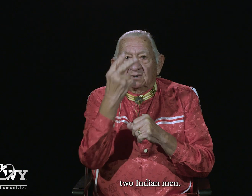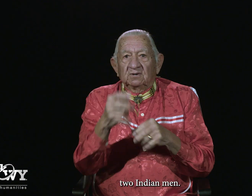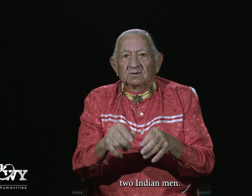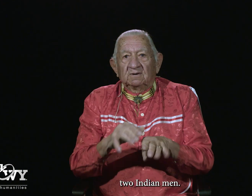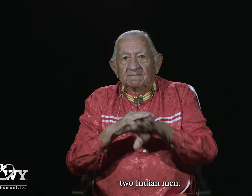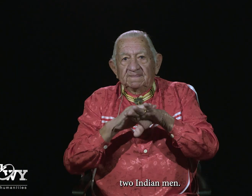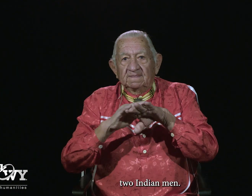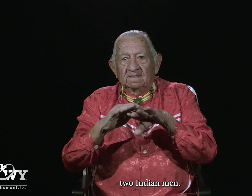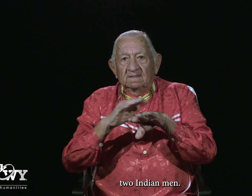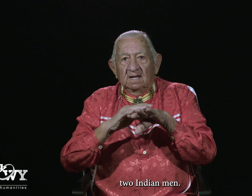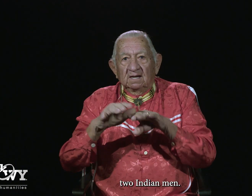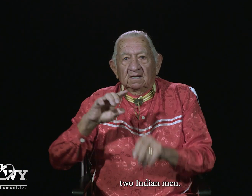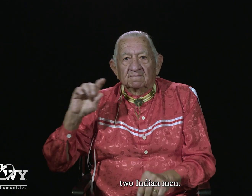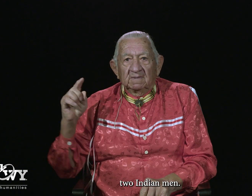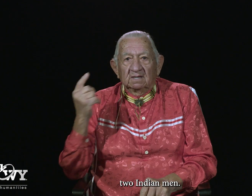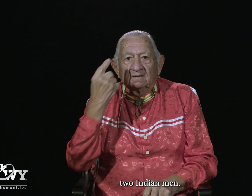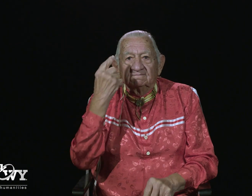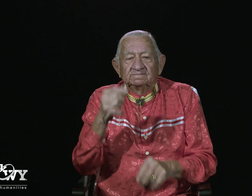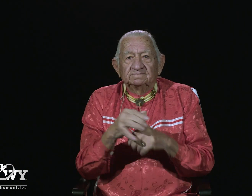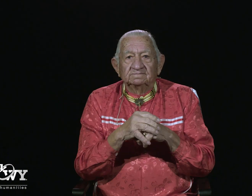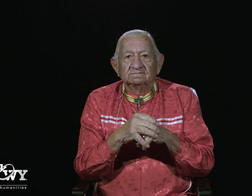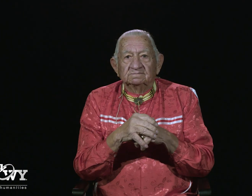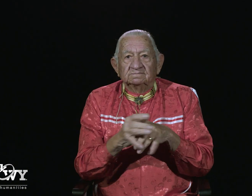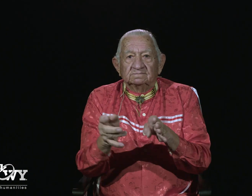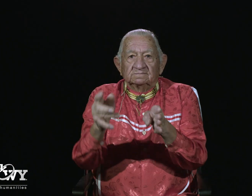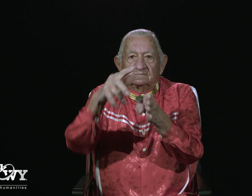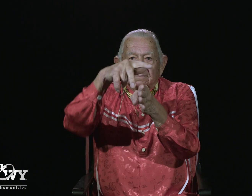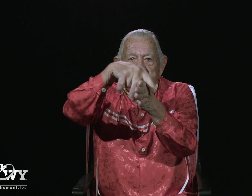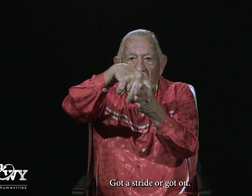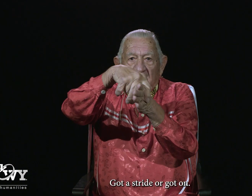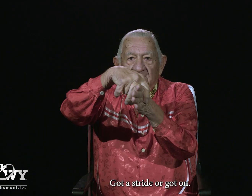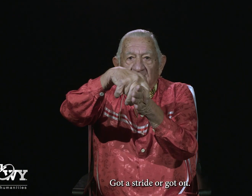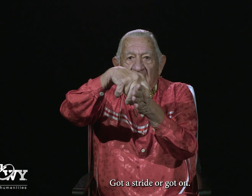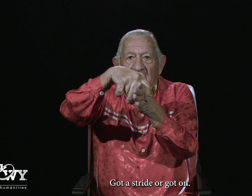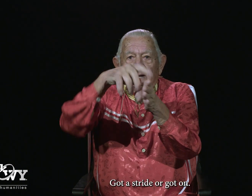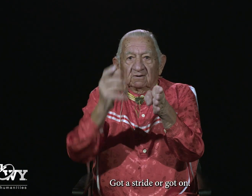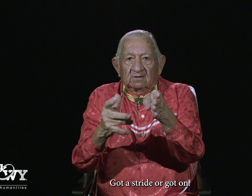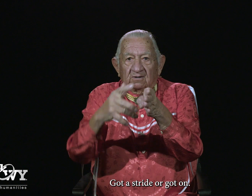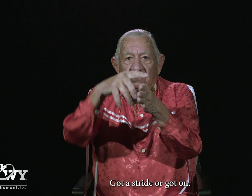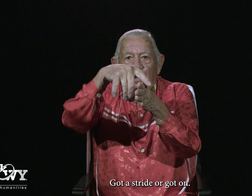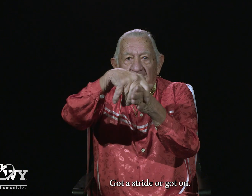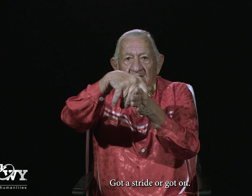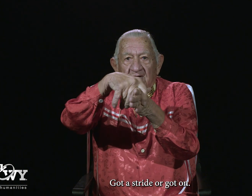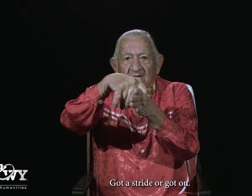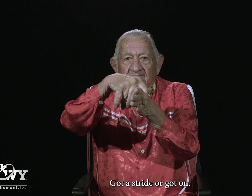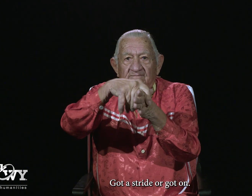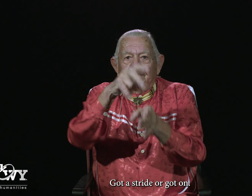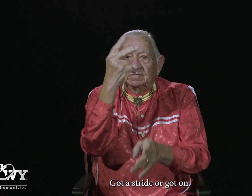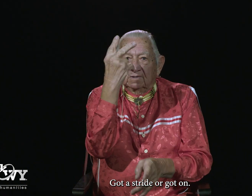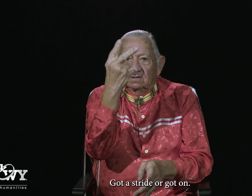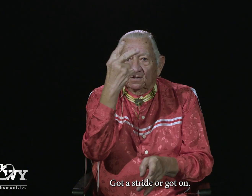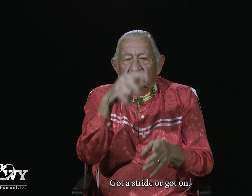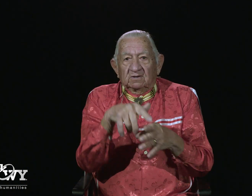2 Indian men got astride or got on 2 of the